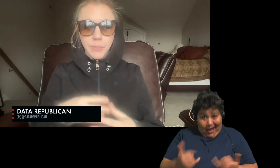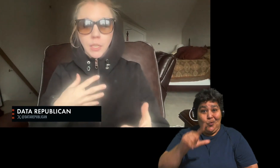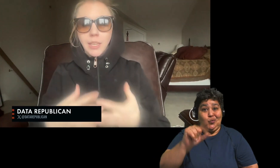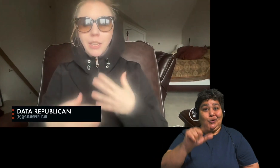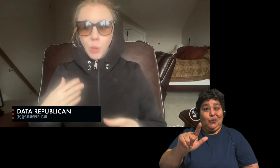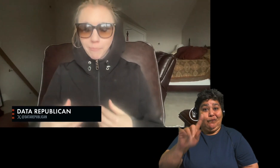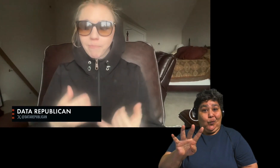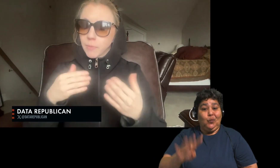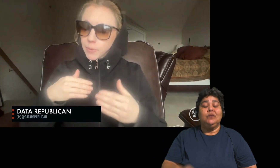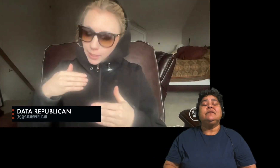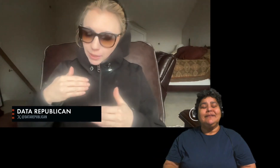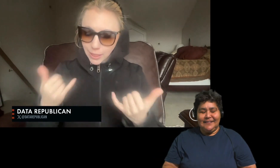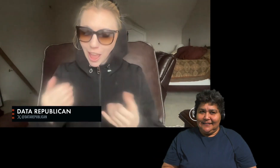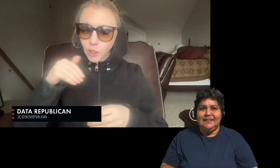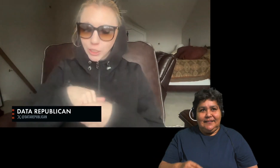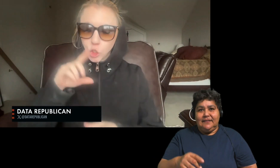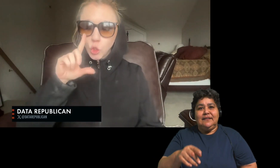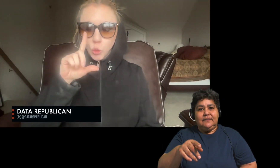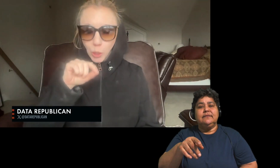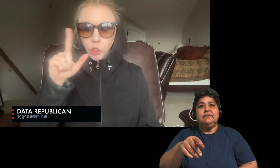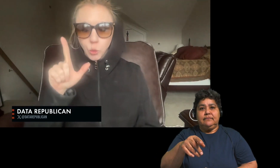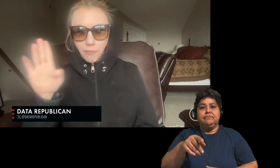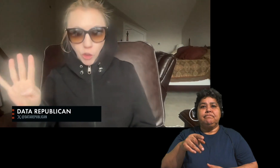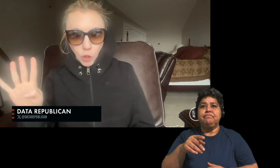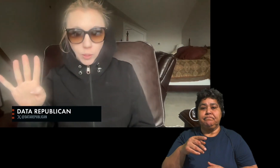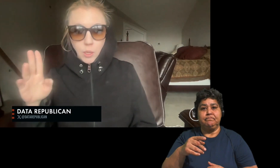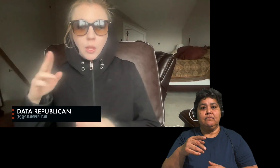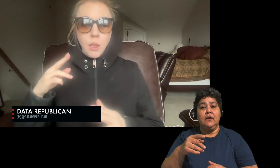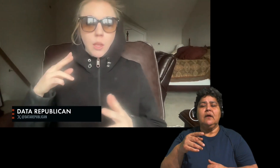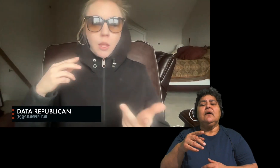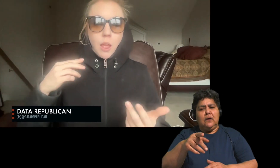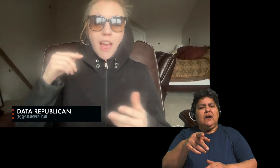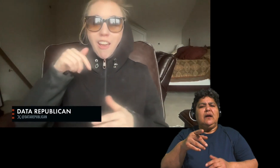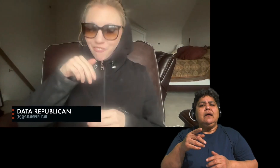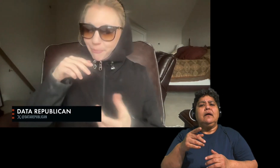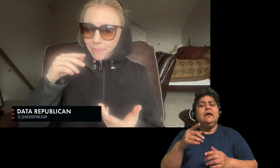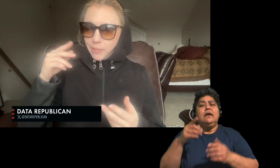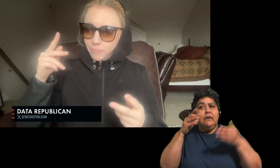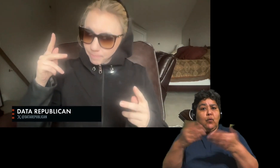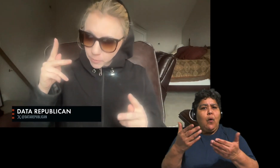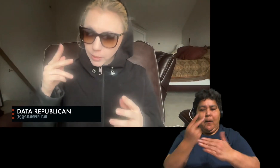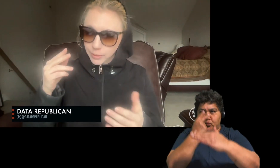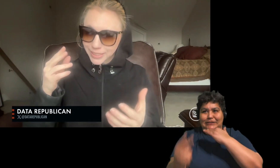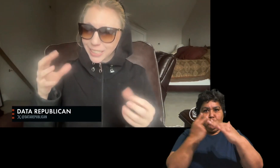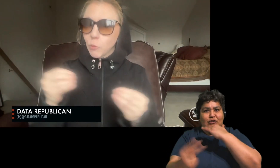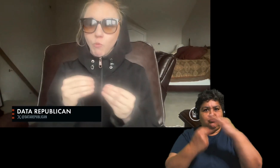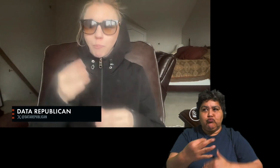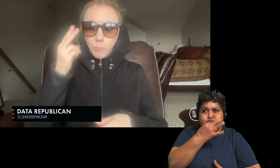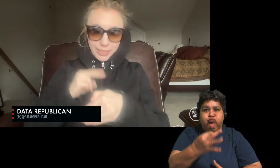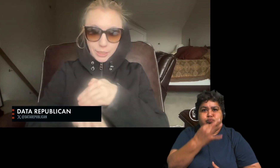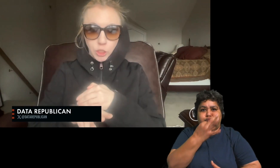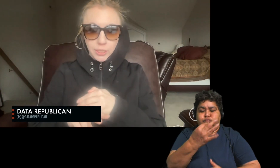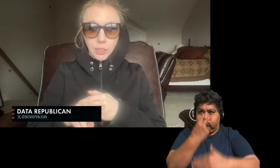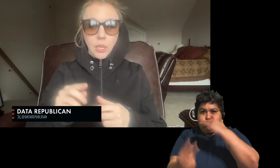Florida. So anyway, now that we get to 2024, I mean,